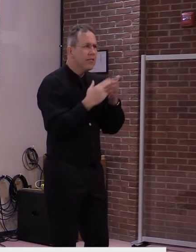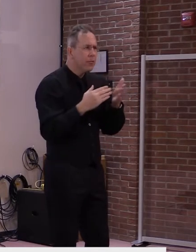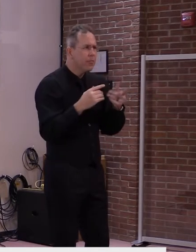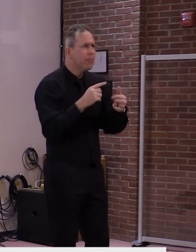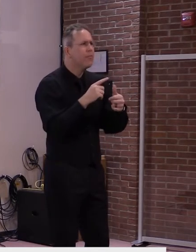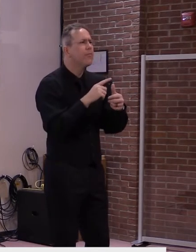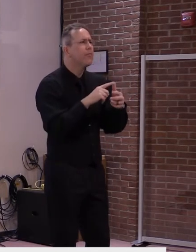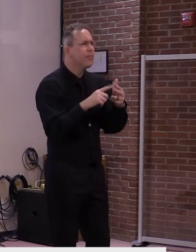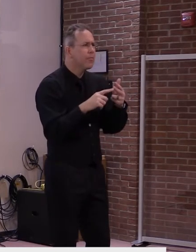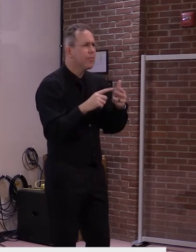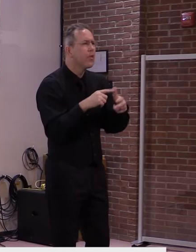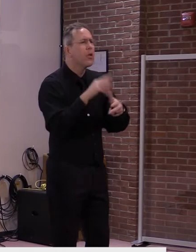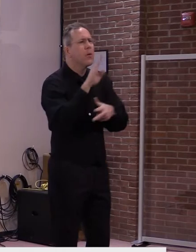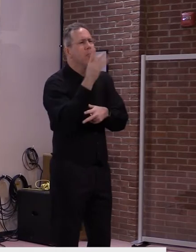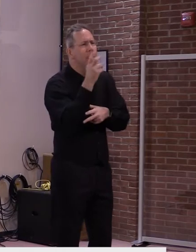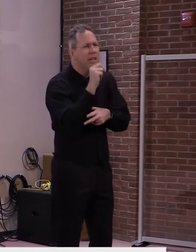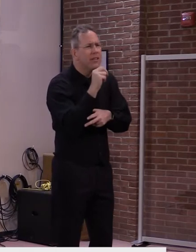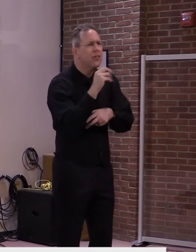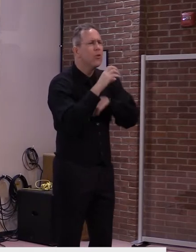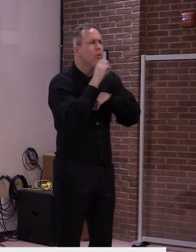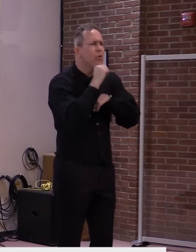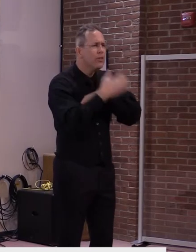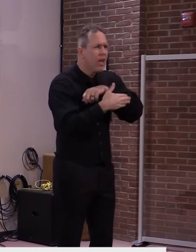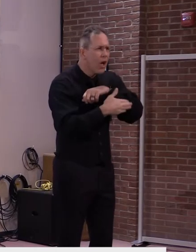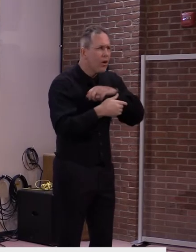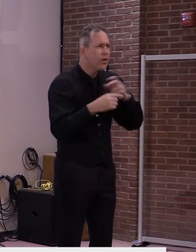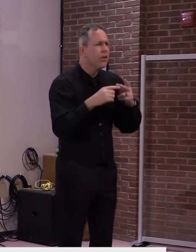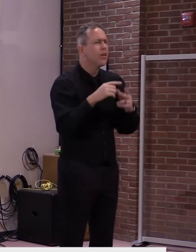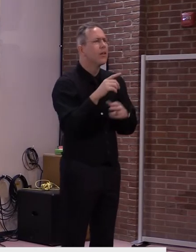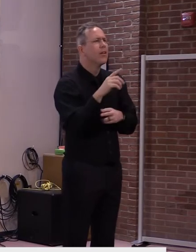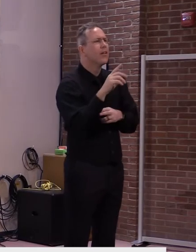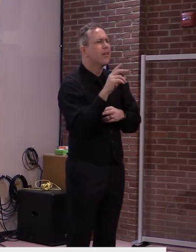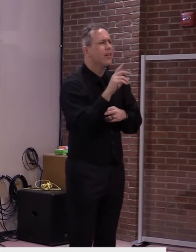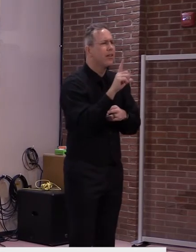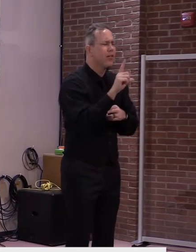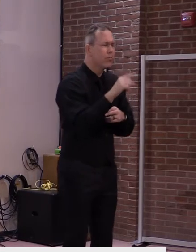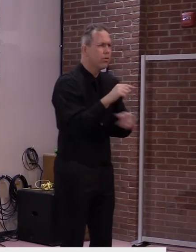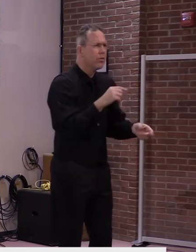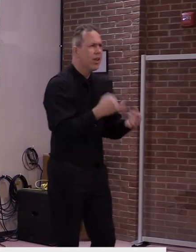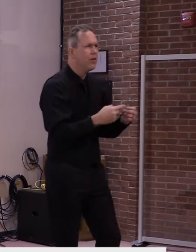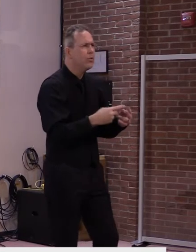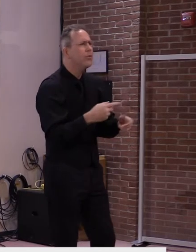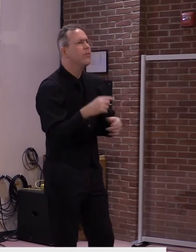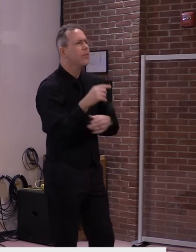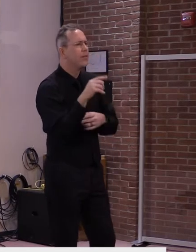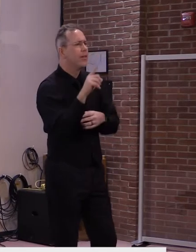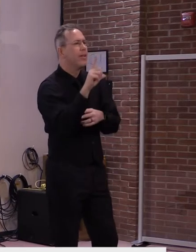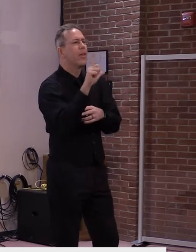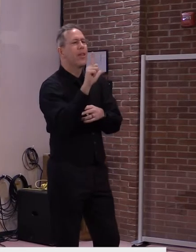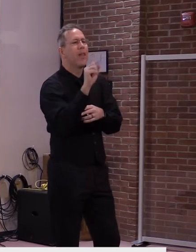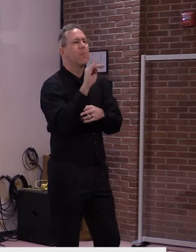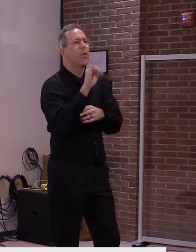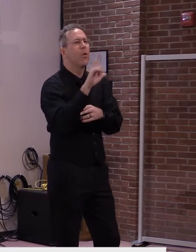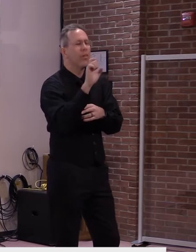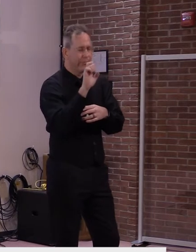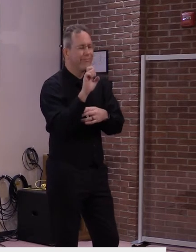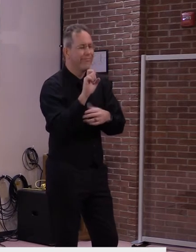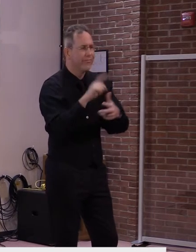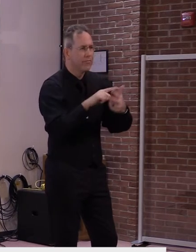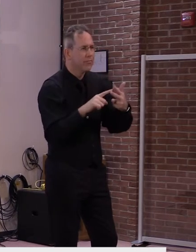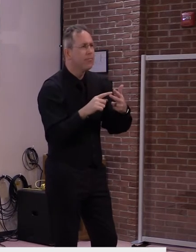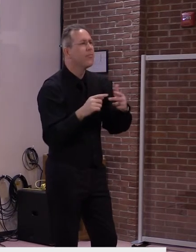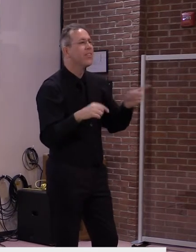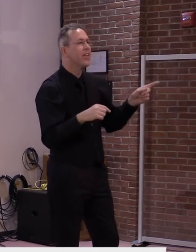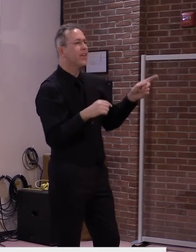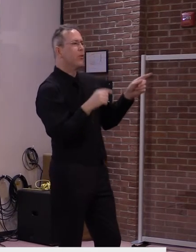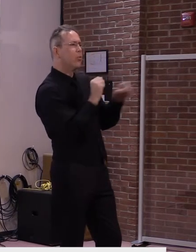We continue to work with Grand Isle County to finalize and add appointment sites. We also are encouraging the call center and